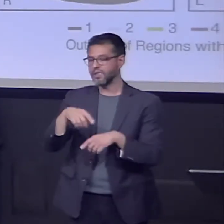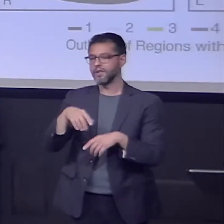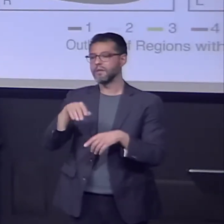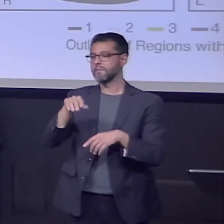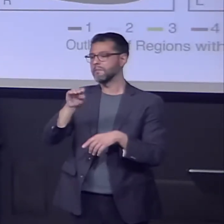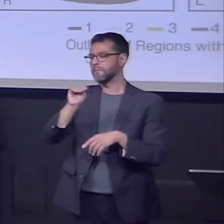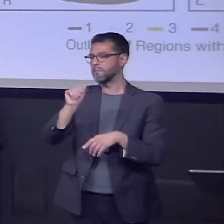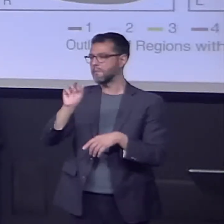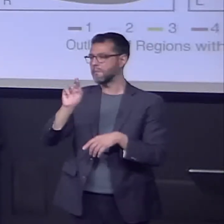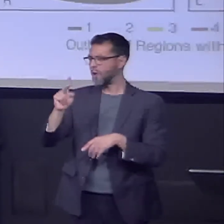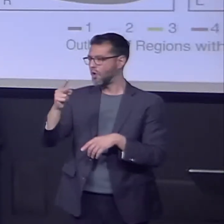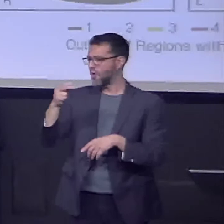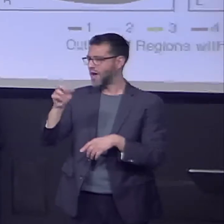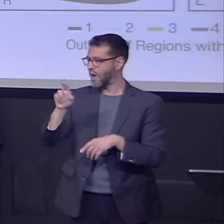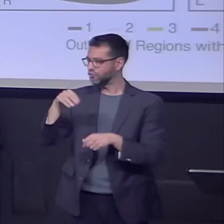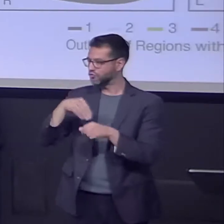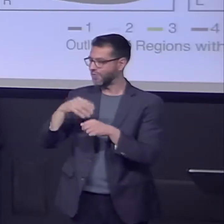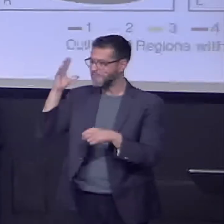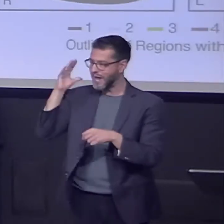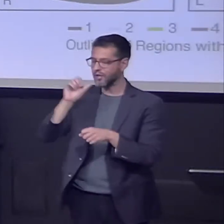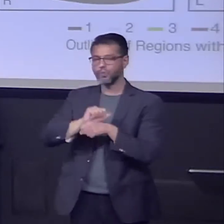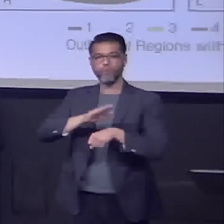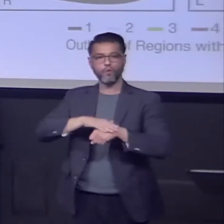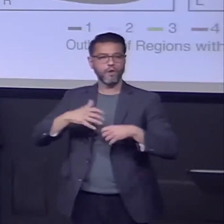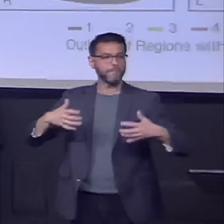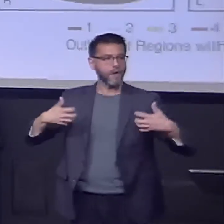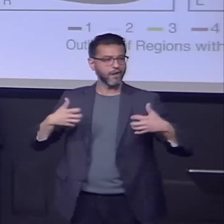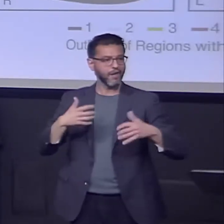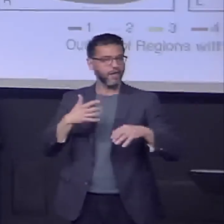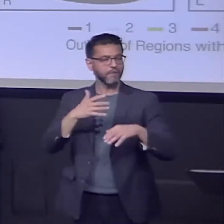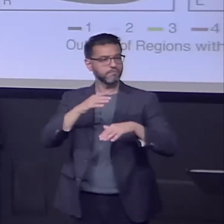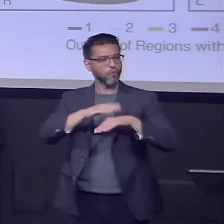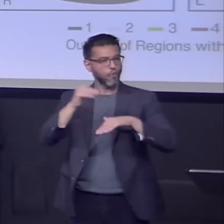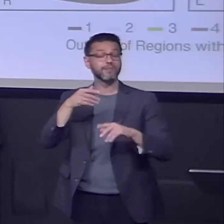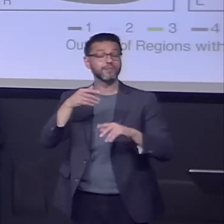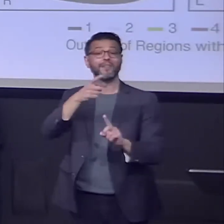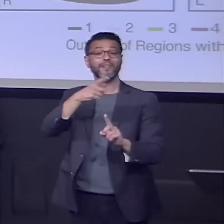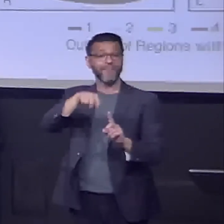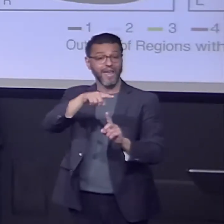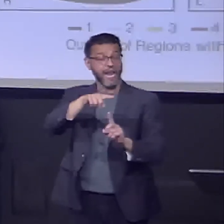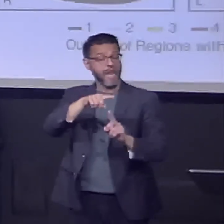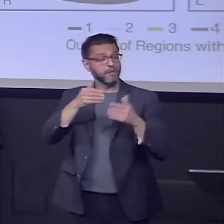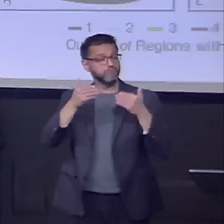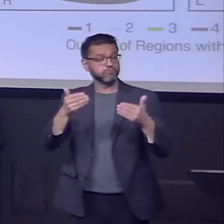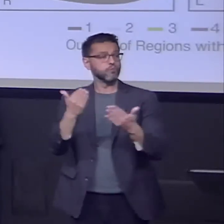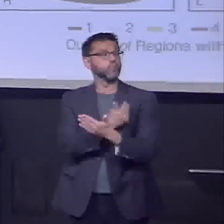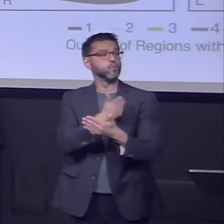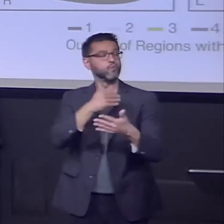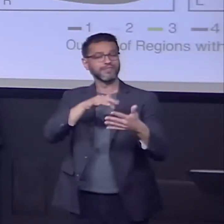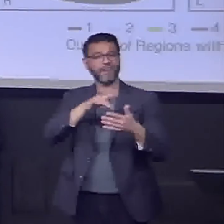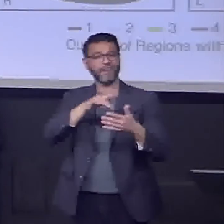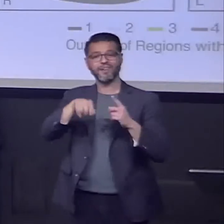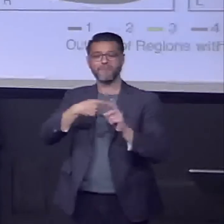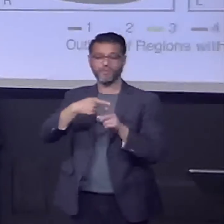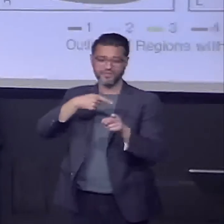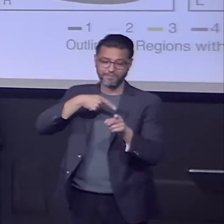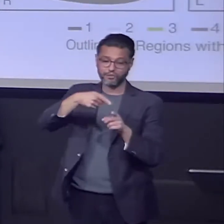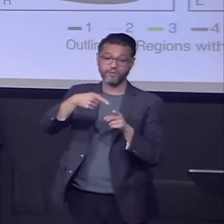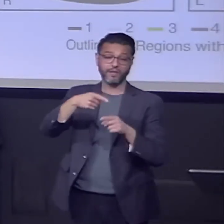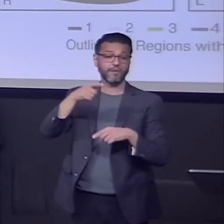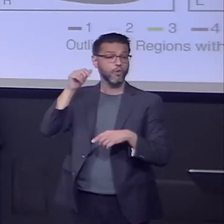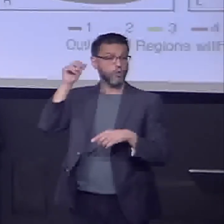past on monkey vocalizations. They've set out, did a new study on specialization of auditory areas in the